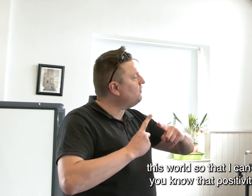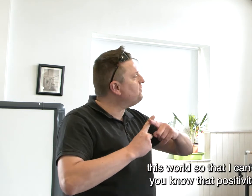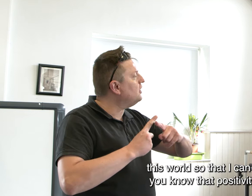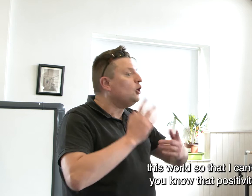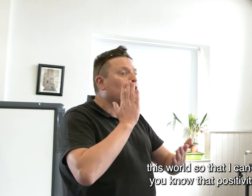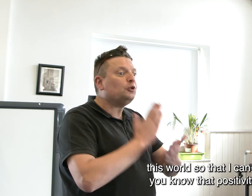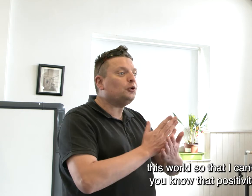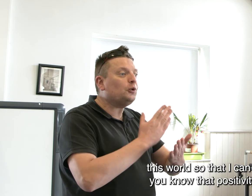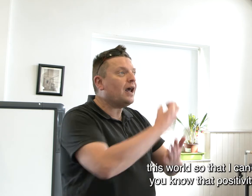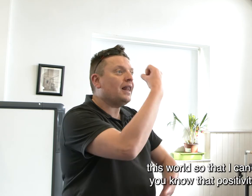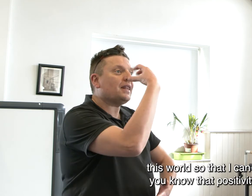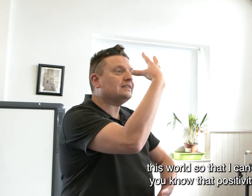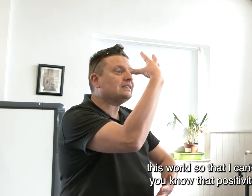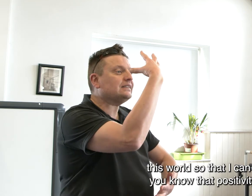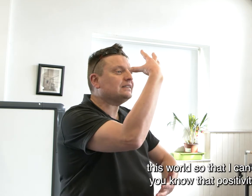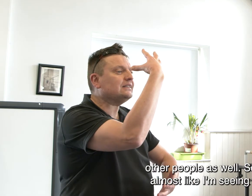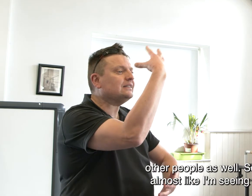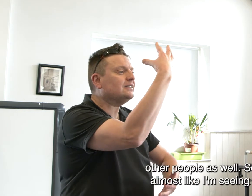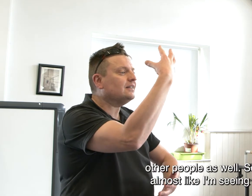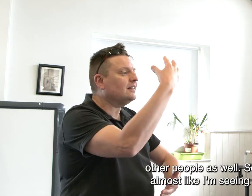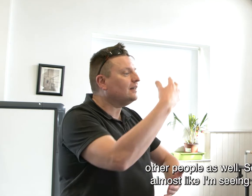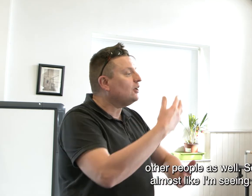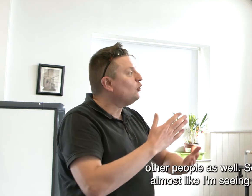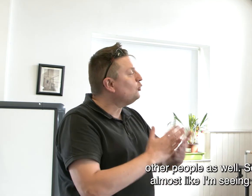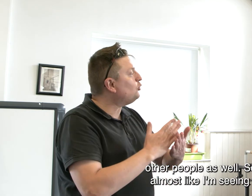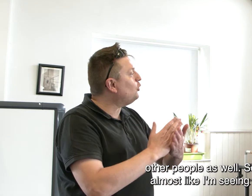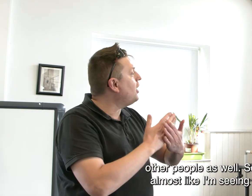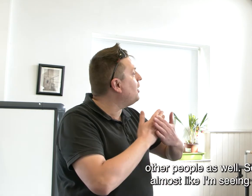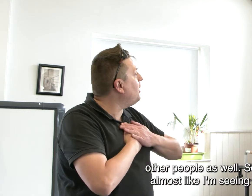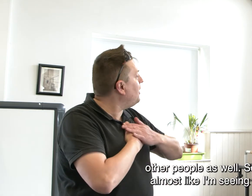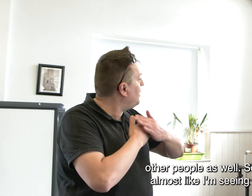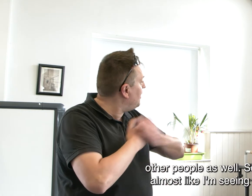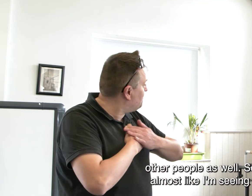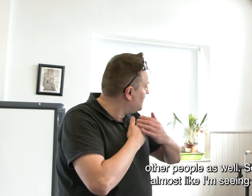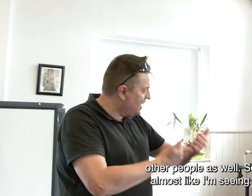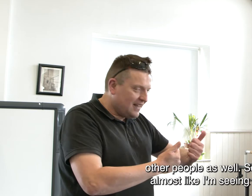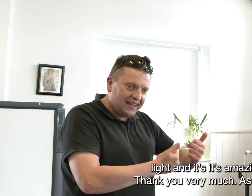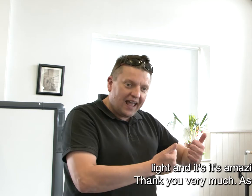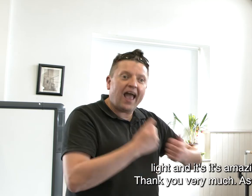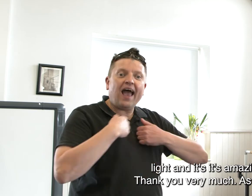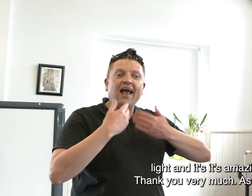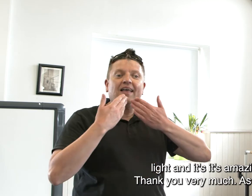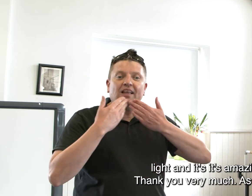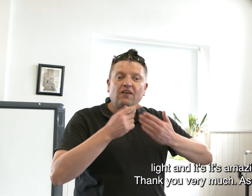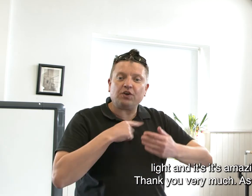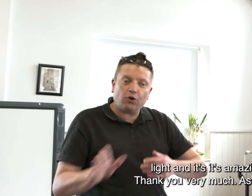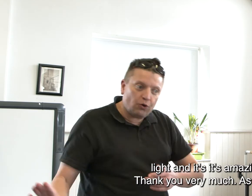know, that positivity in other people as well. So it's almost like I'm seeing the light, and it's